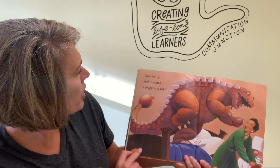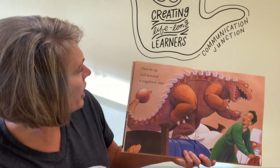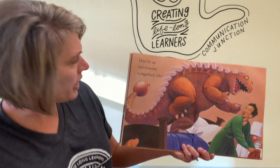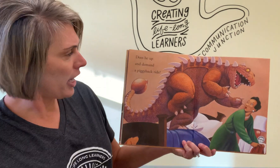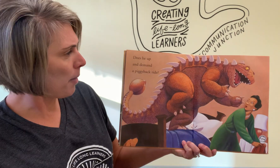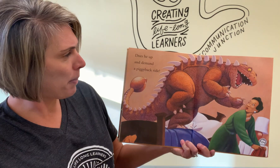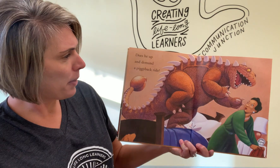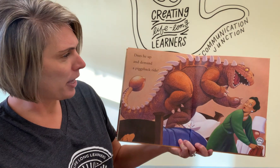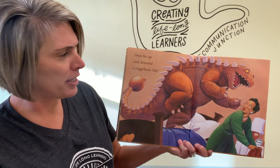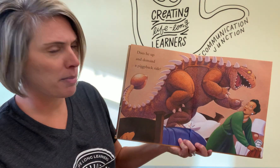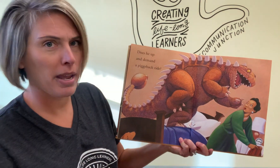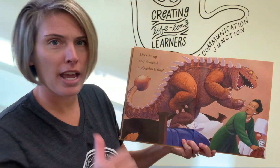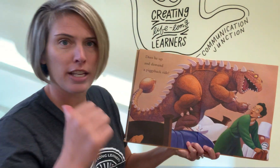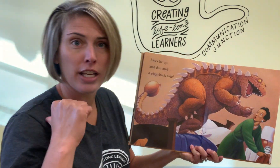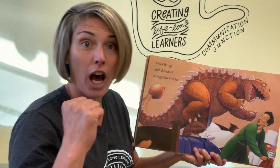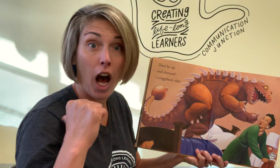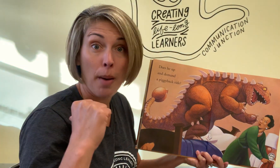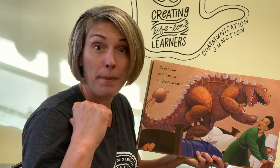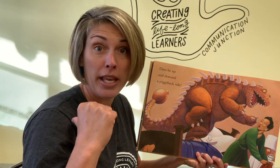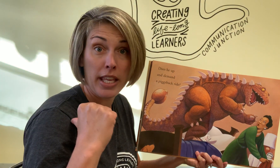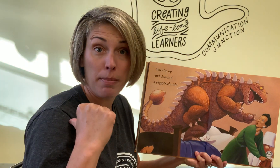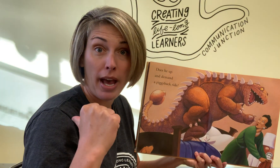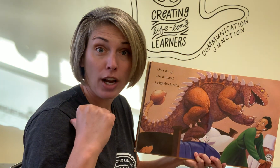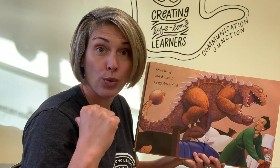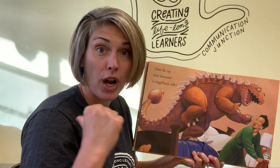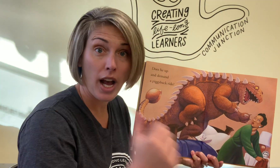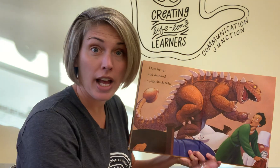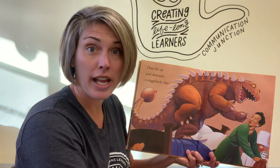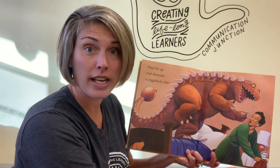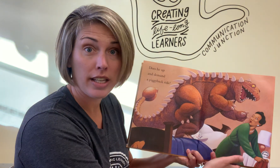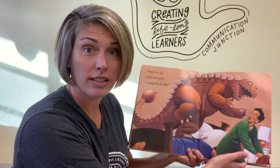Does he up and demand a piggyback ride?